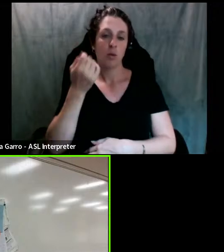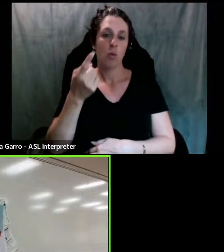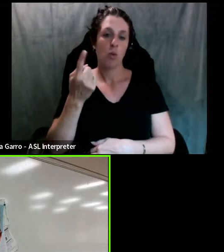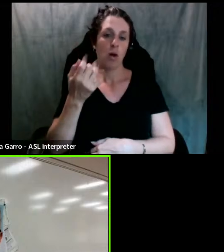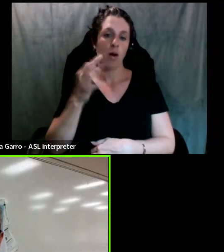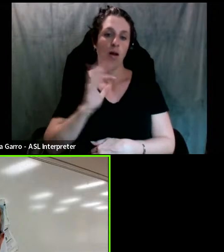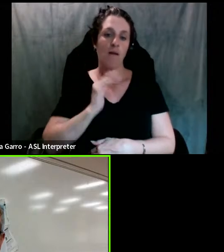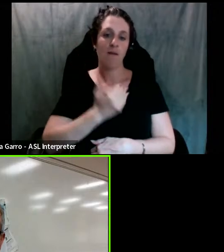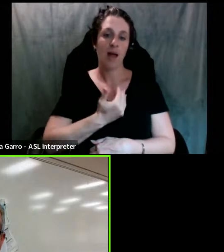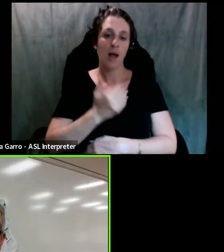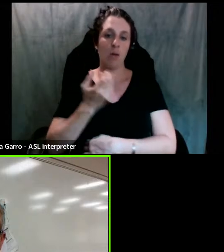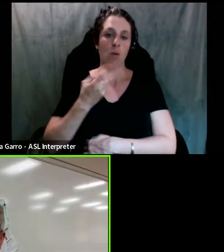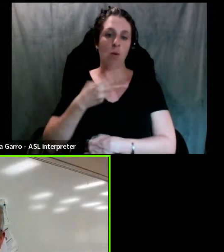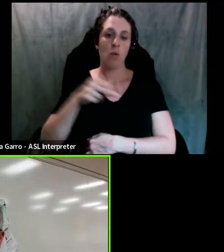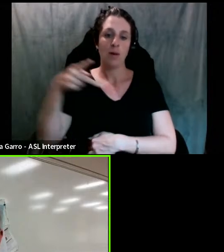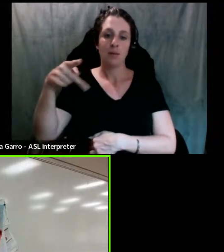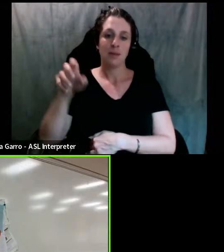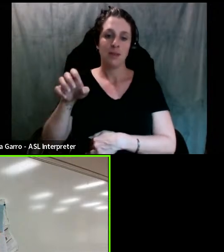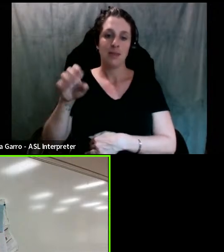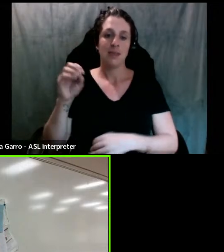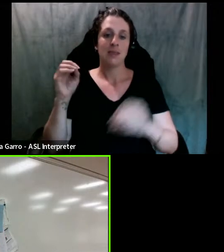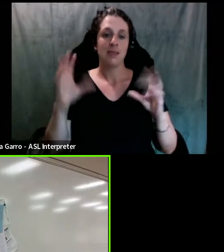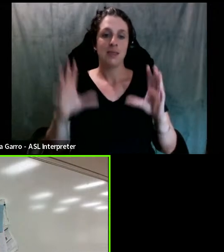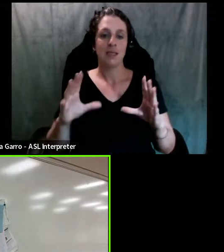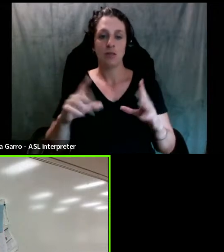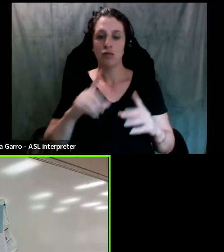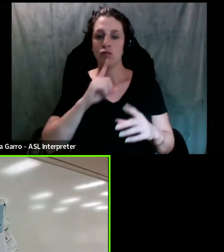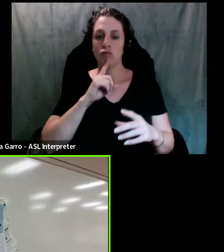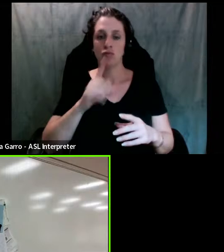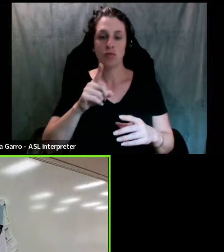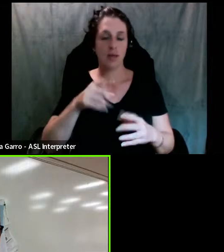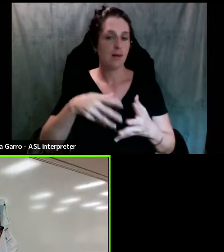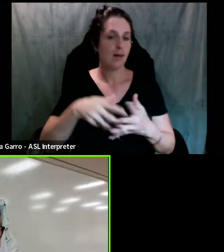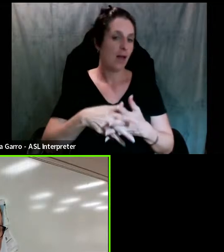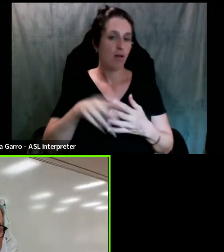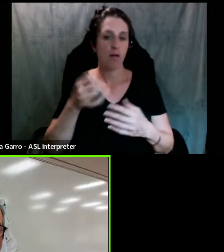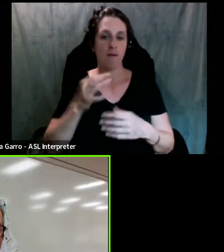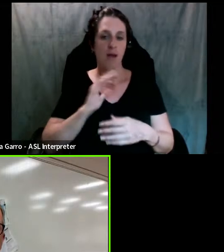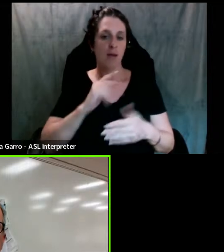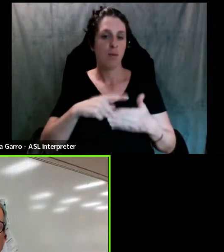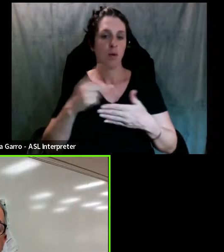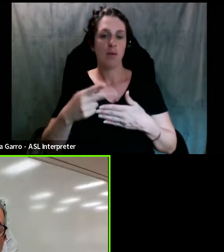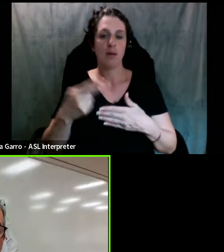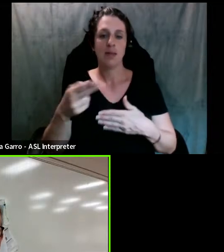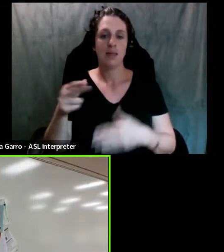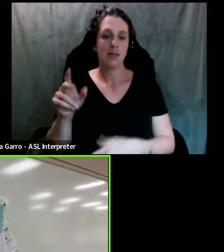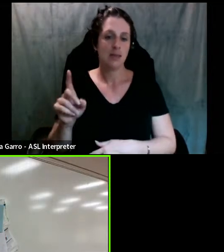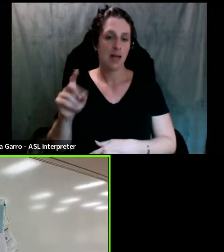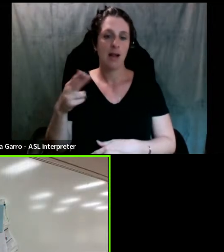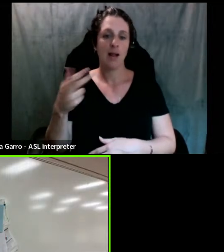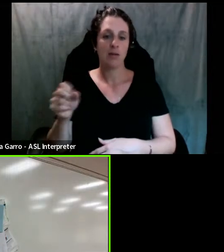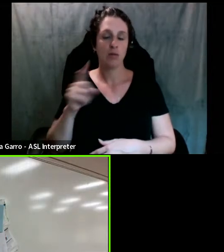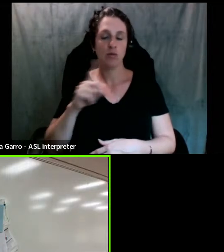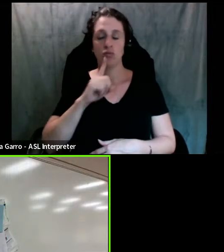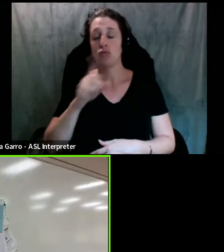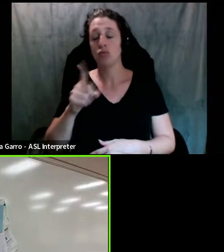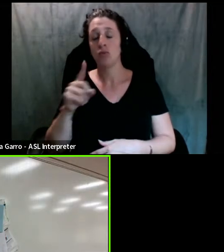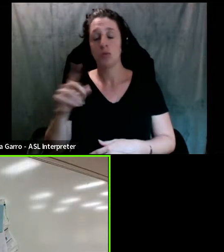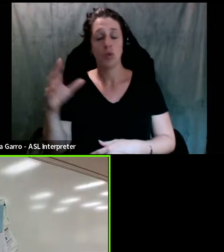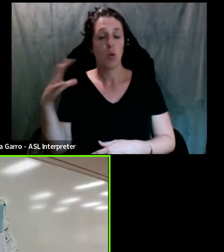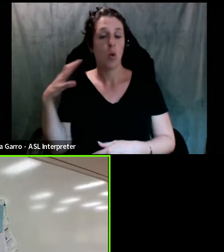own PE teachers, an anchor of our program at Hillsdale High School. Greg is truly a coach in every sense of the